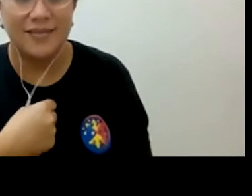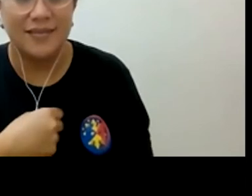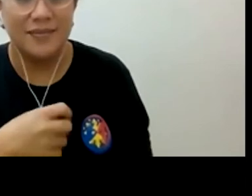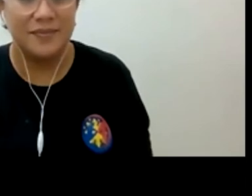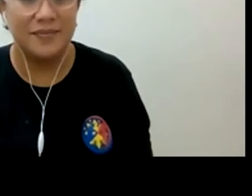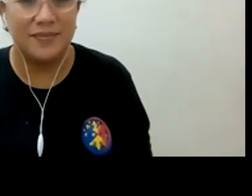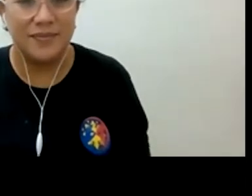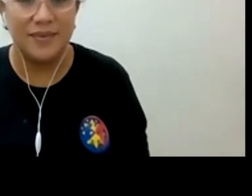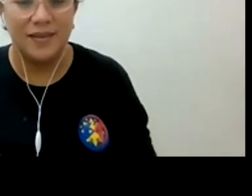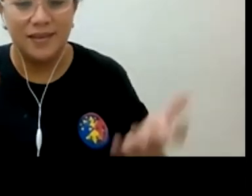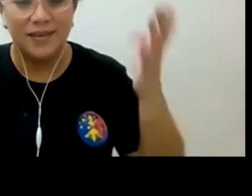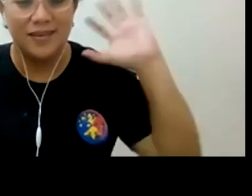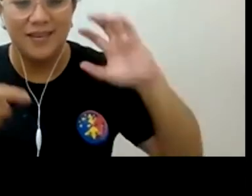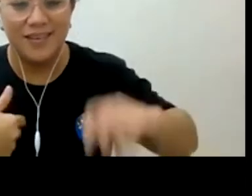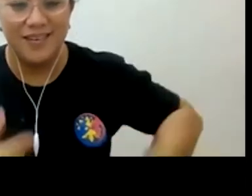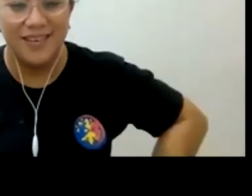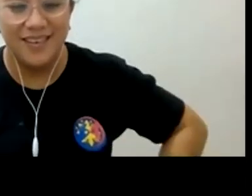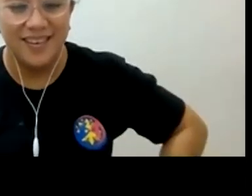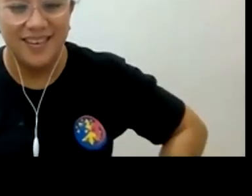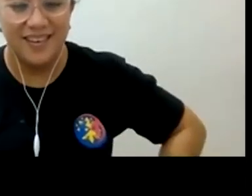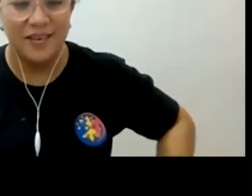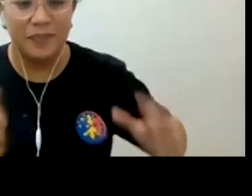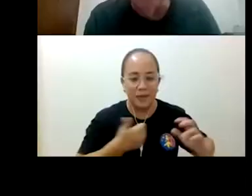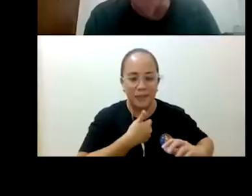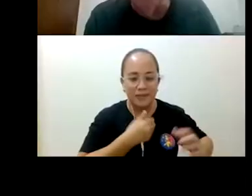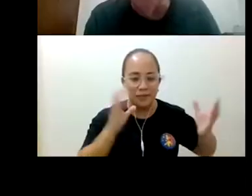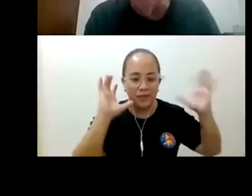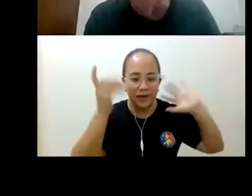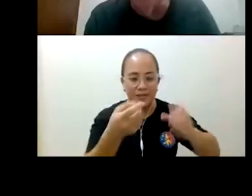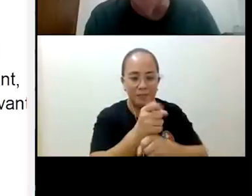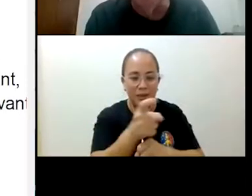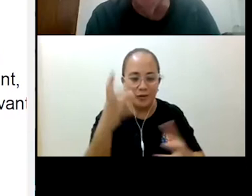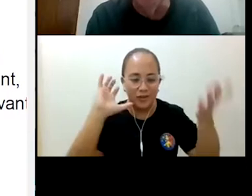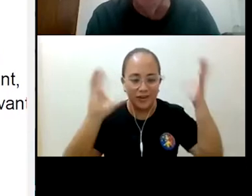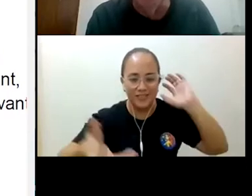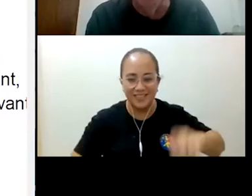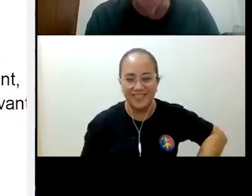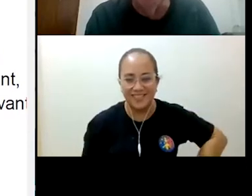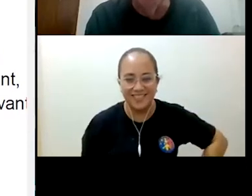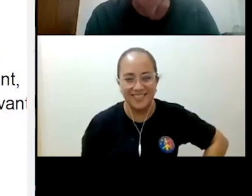Making me crazy. Making myself crazy, making you crazy. Okay, here it is.